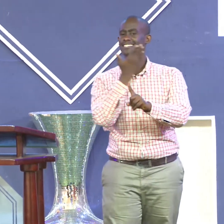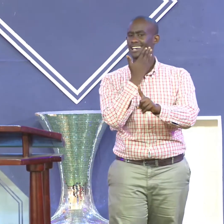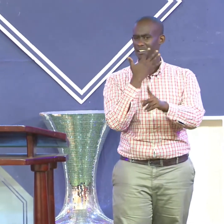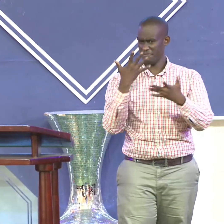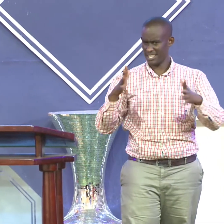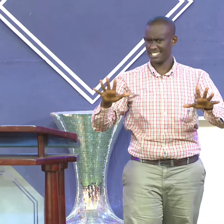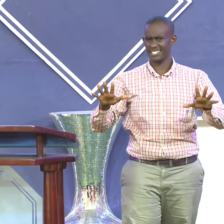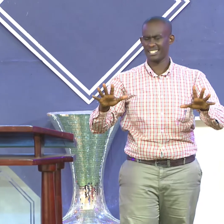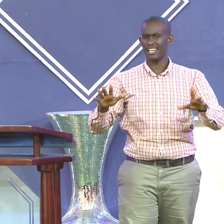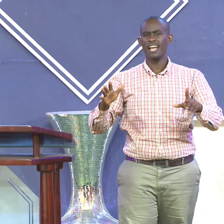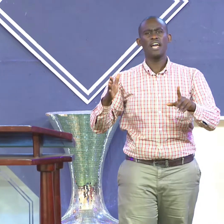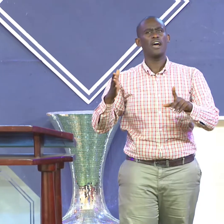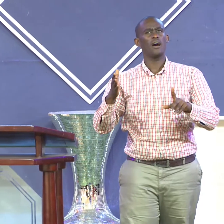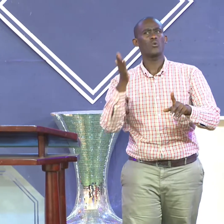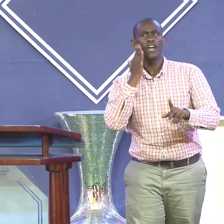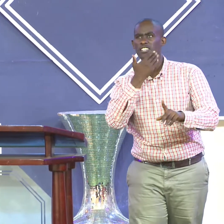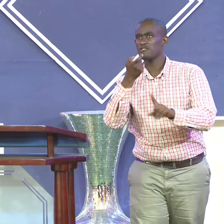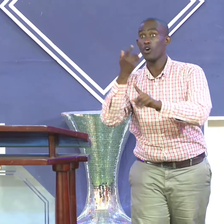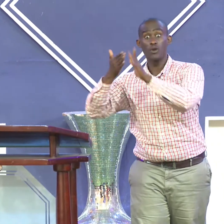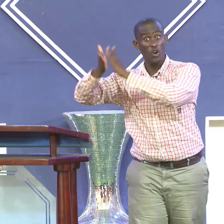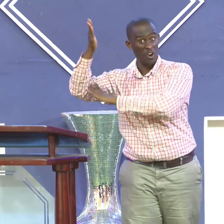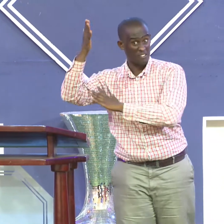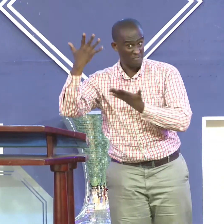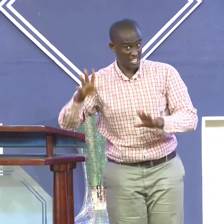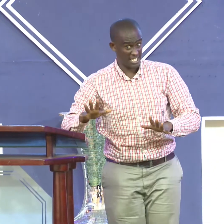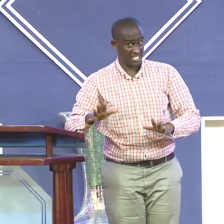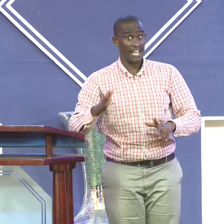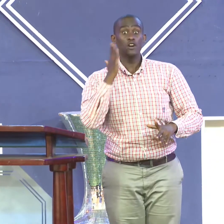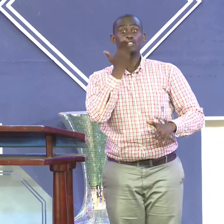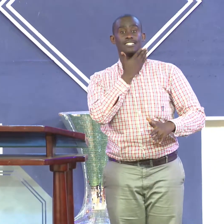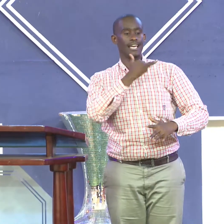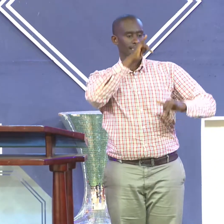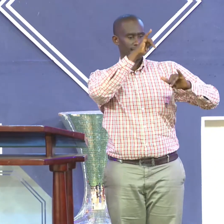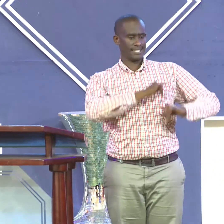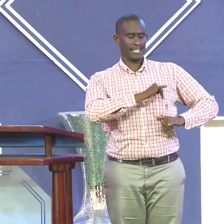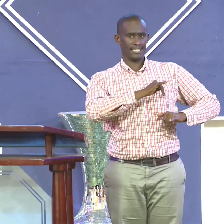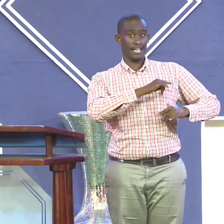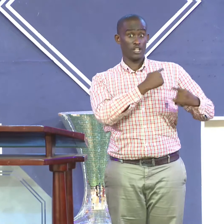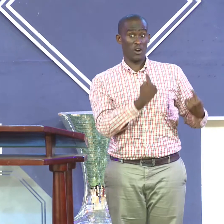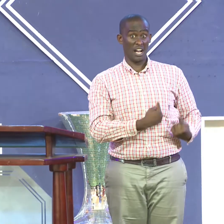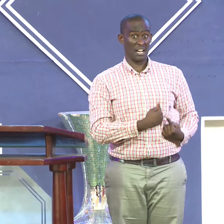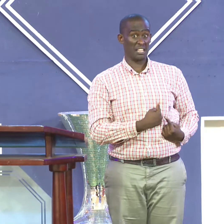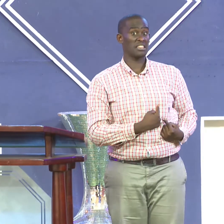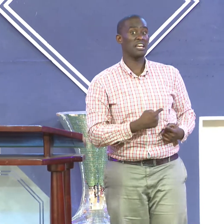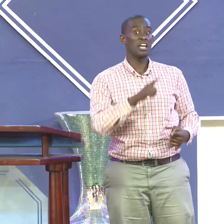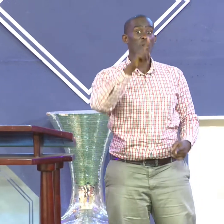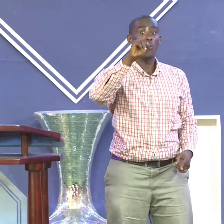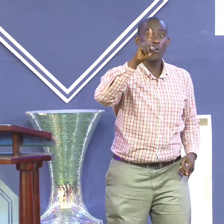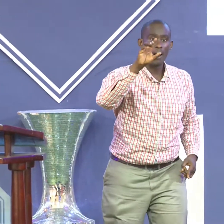a kind of grace that comes from God to sit in your heart, and then